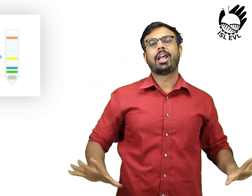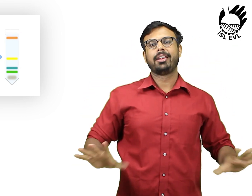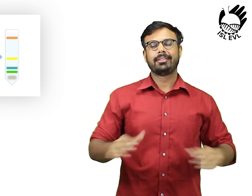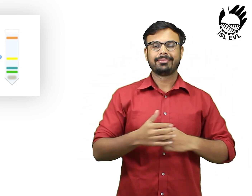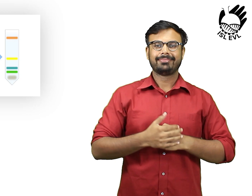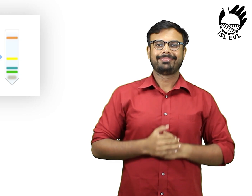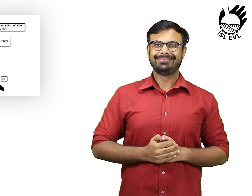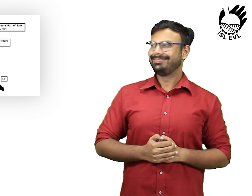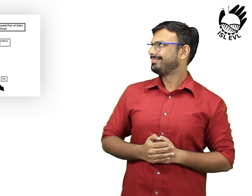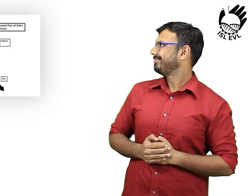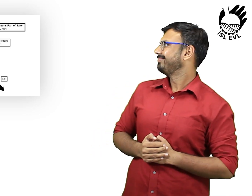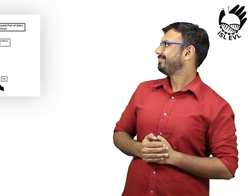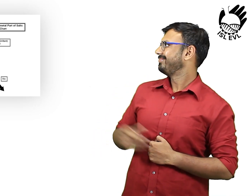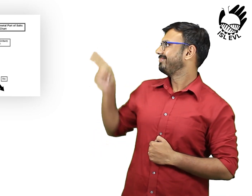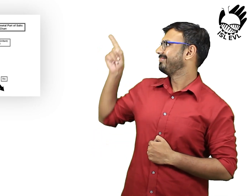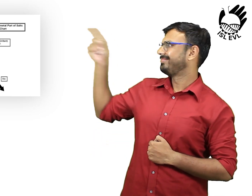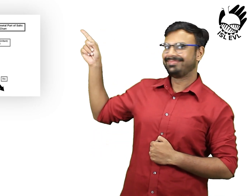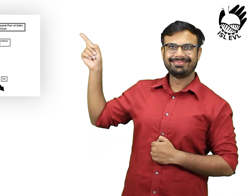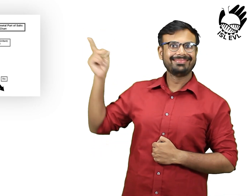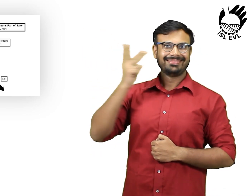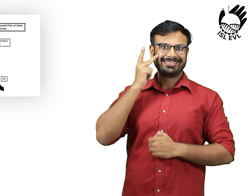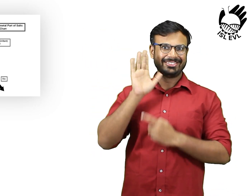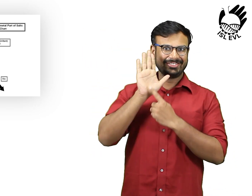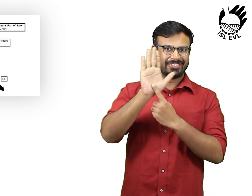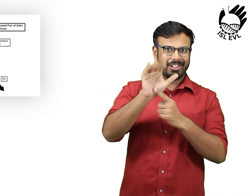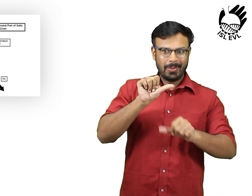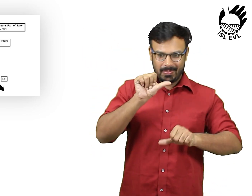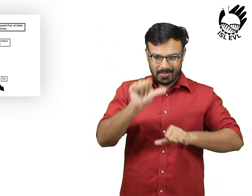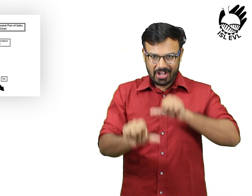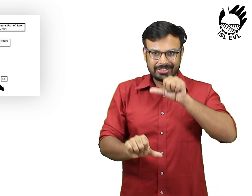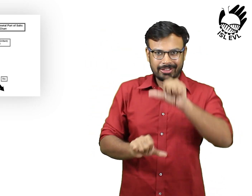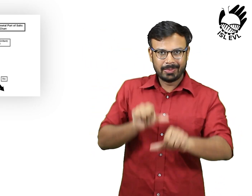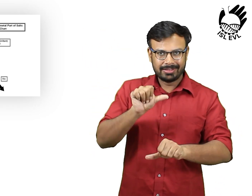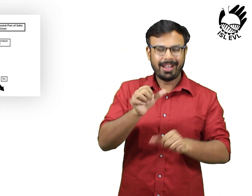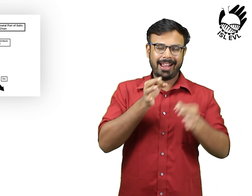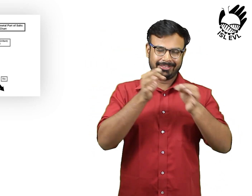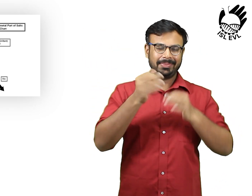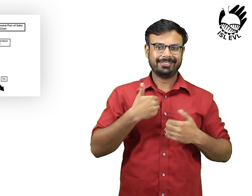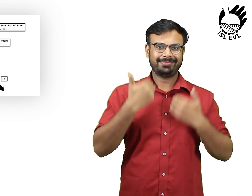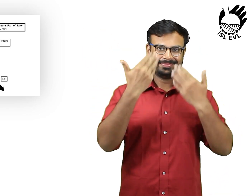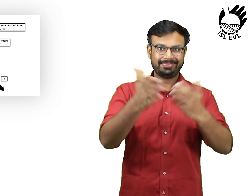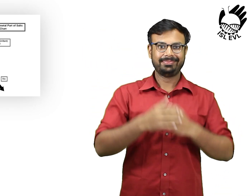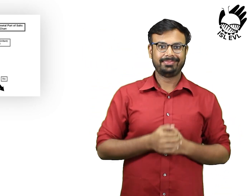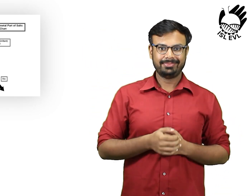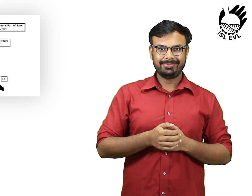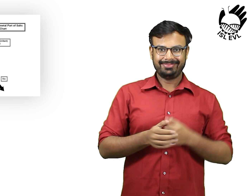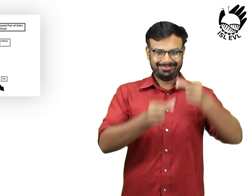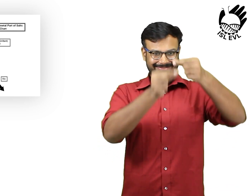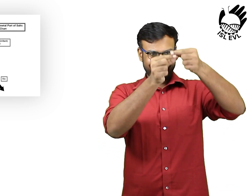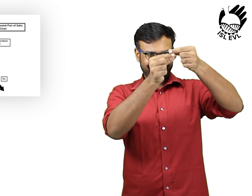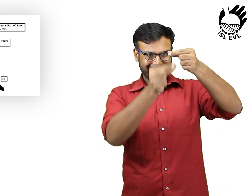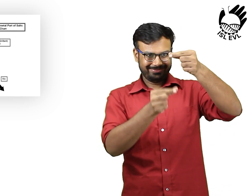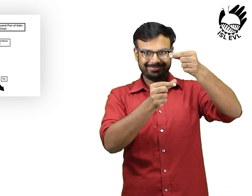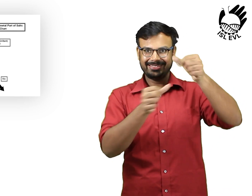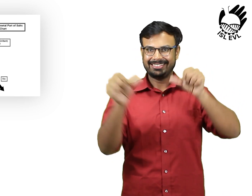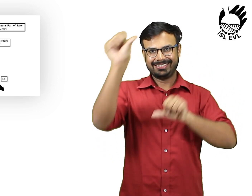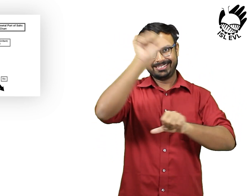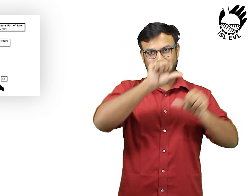Now, as we can see on the screen, there is a flowchart of testing for the non-metal part of